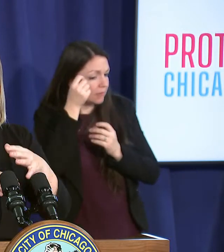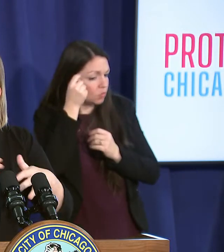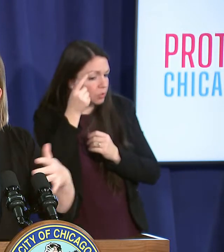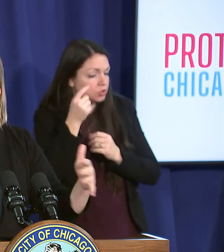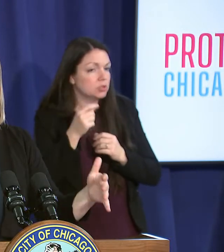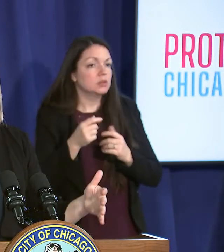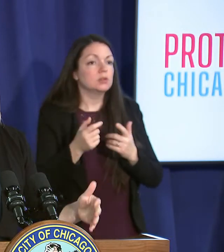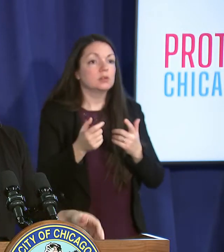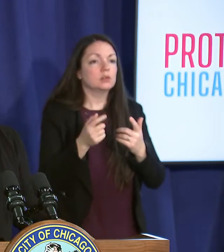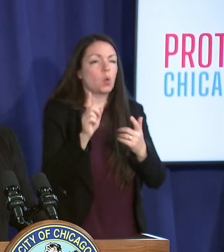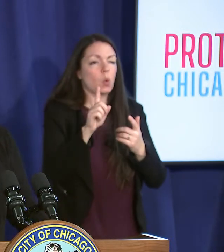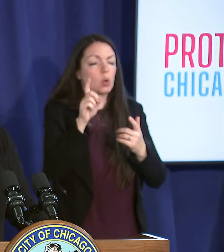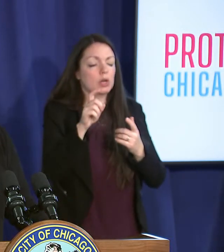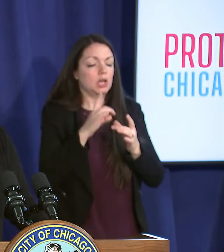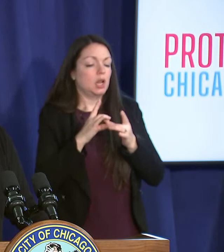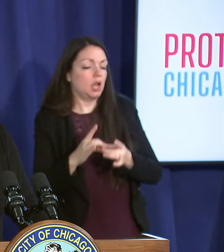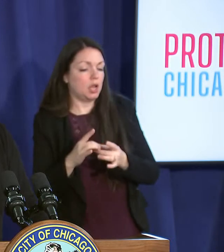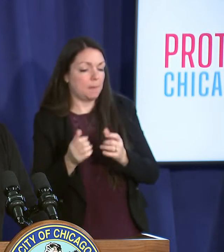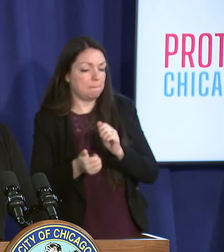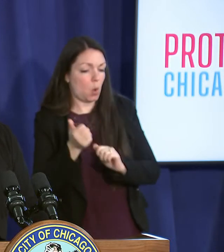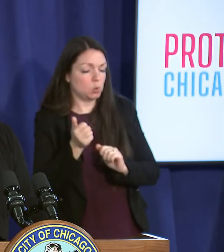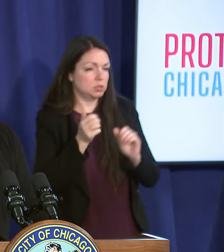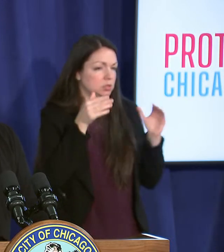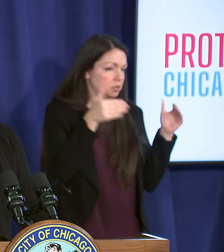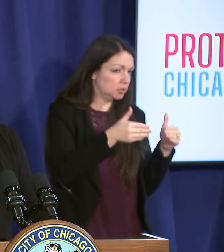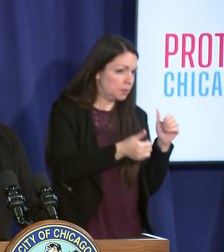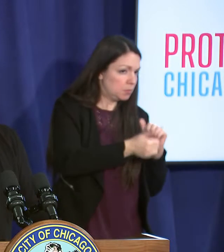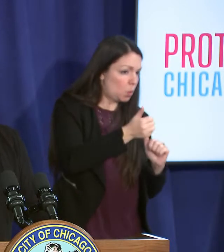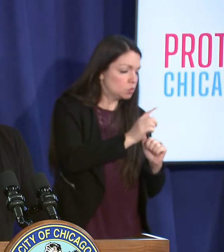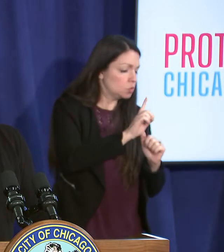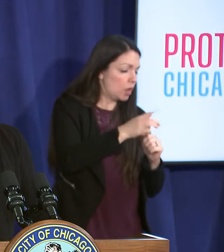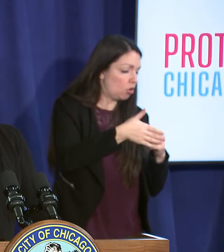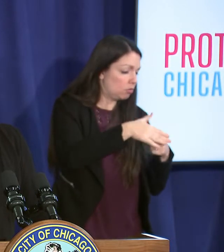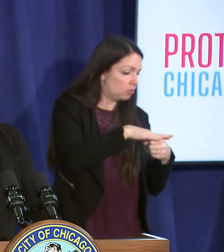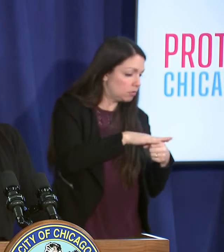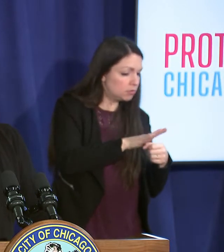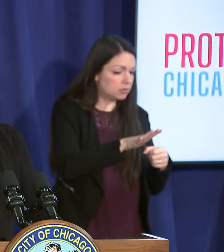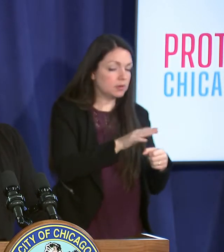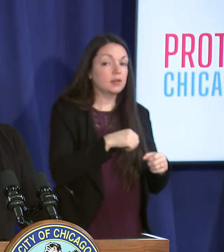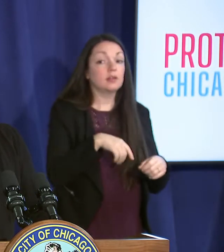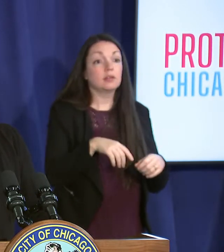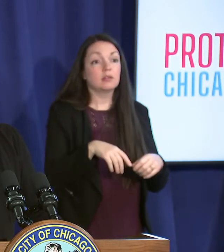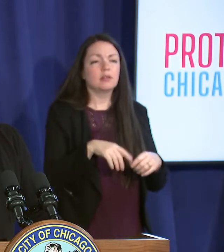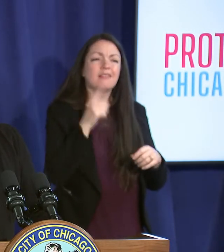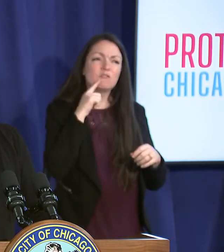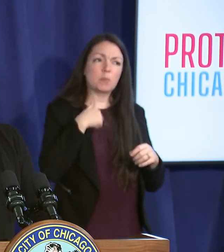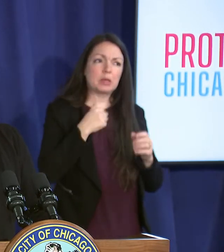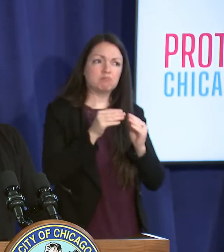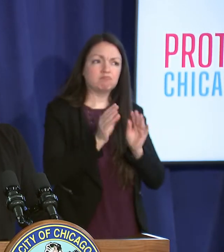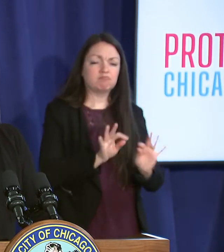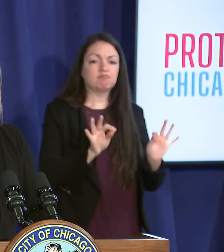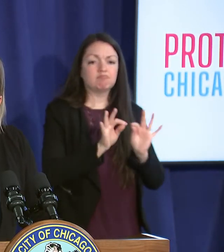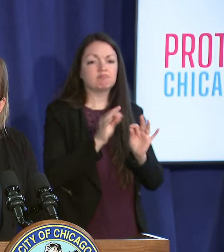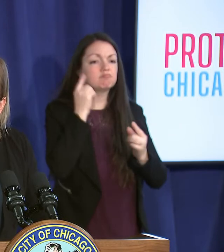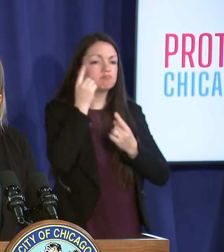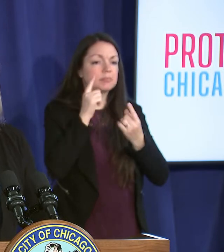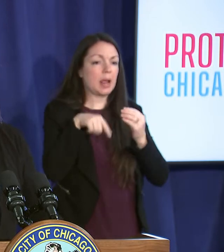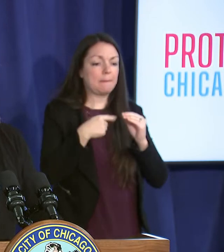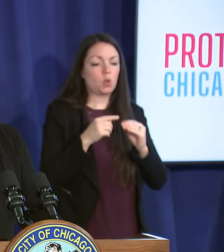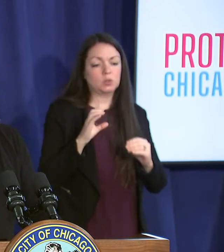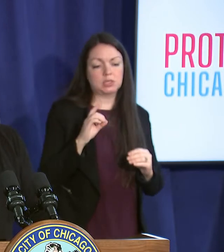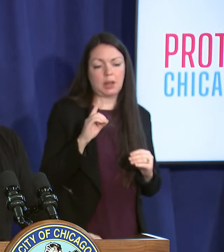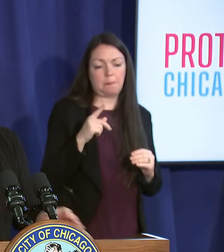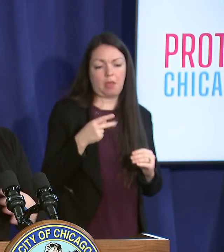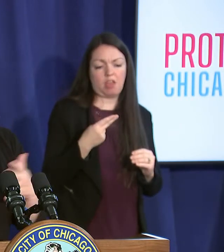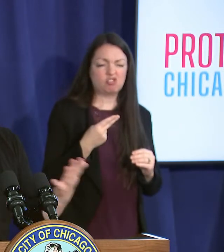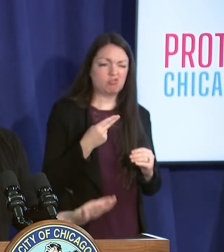in the most? Where do we need to fund around this? And I think it's honestly, for me, the larger question is less about sort of